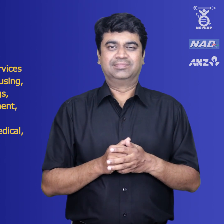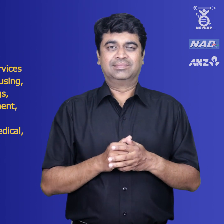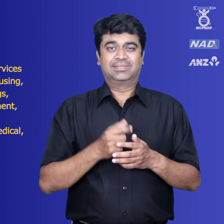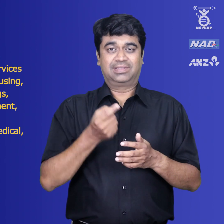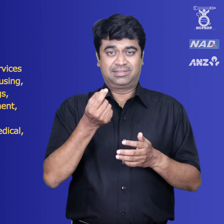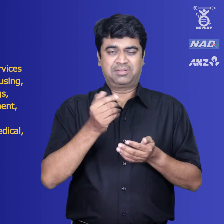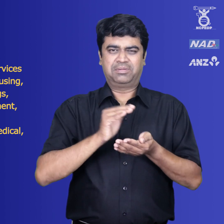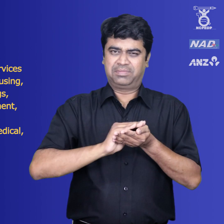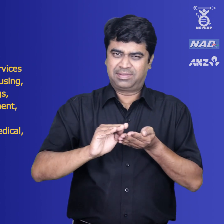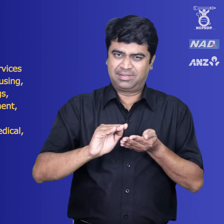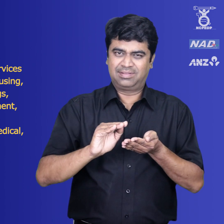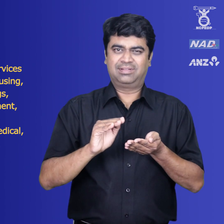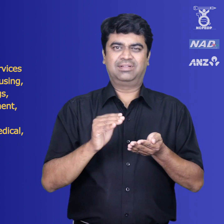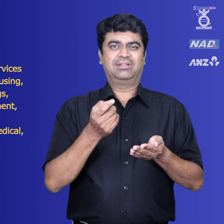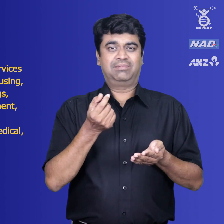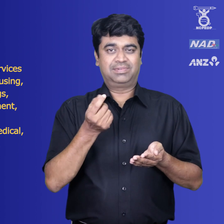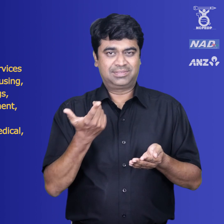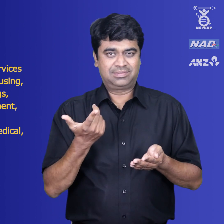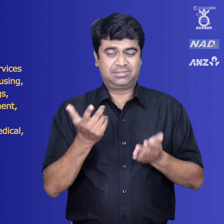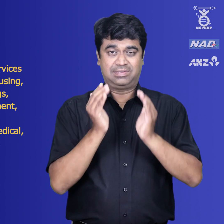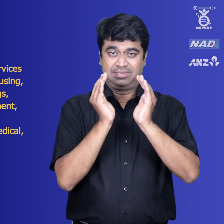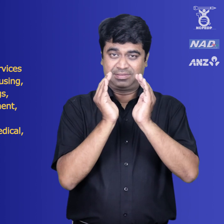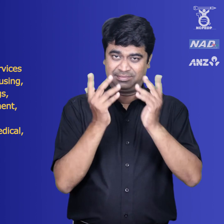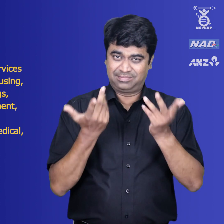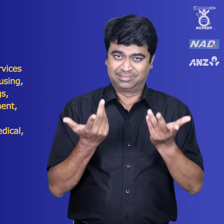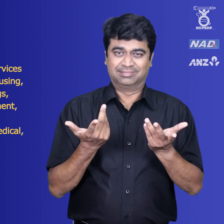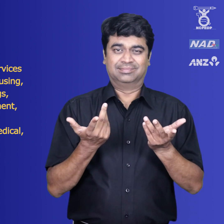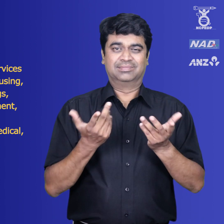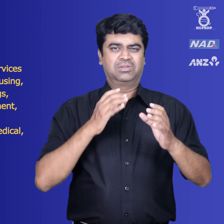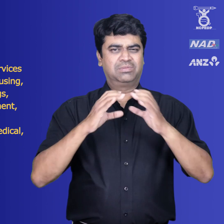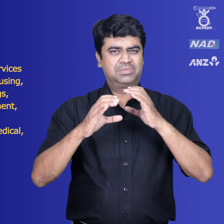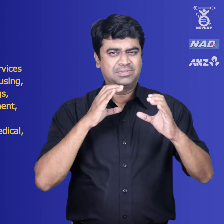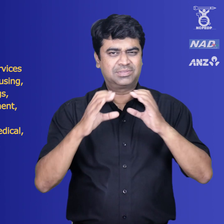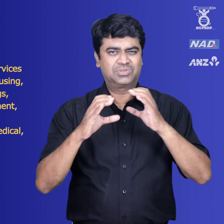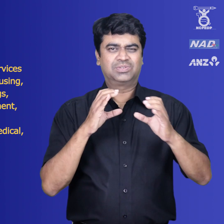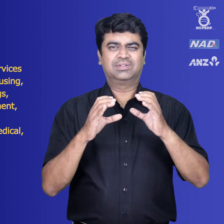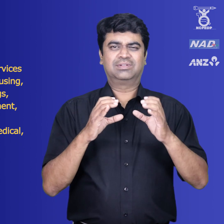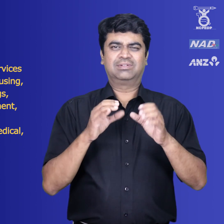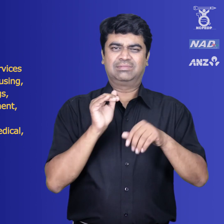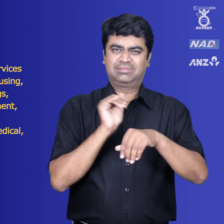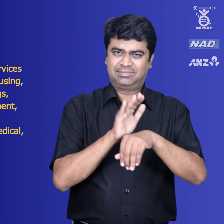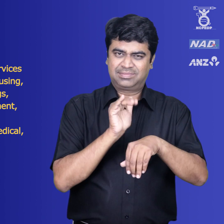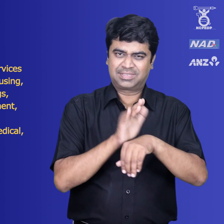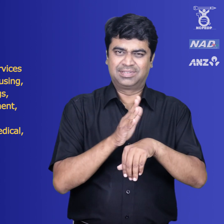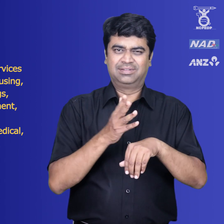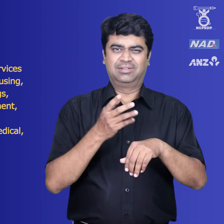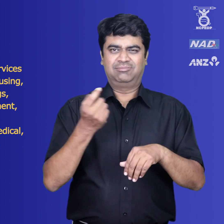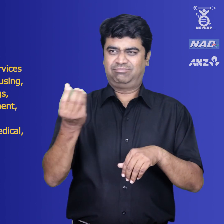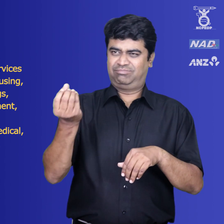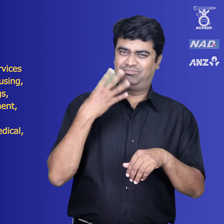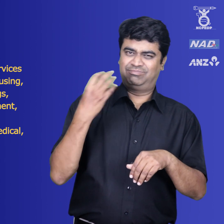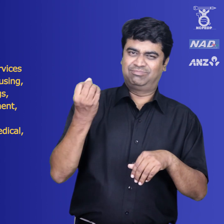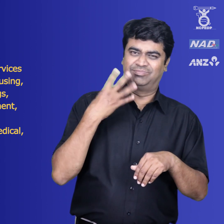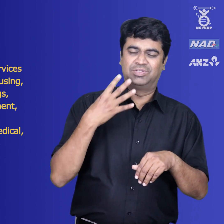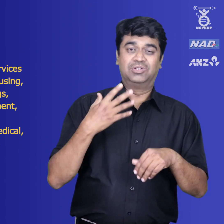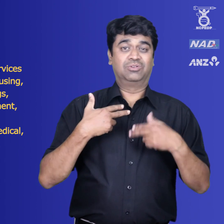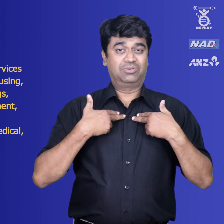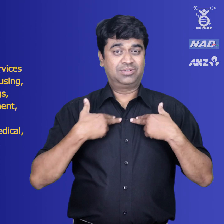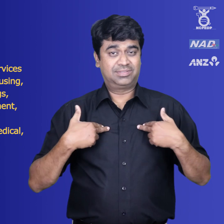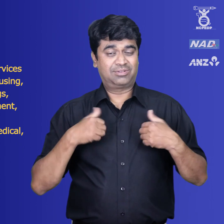banking, finance and insurance, communication, postal and information, access